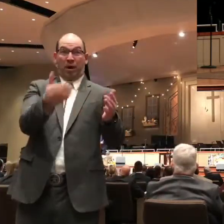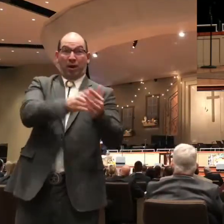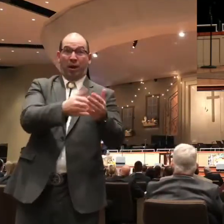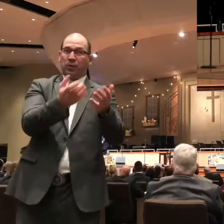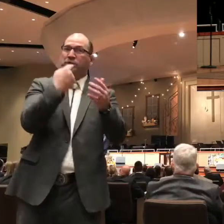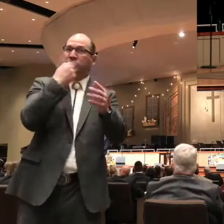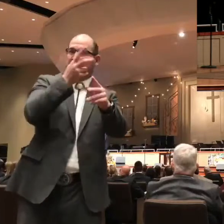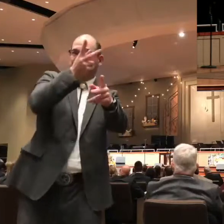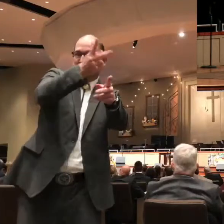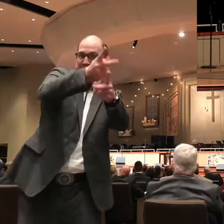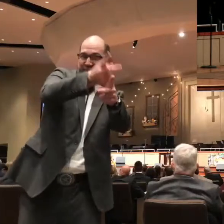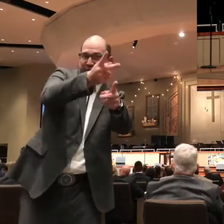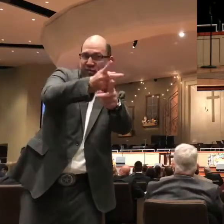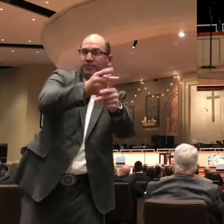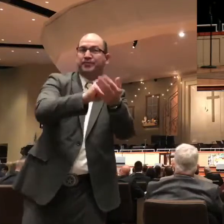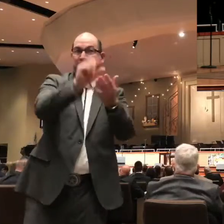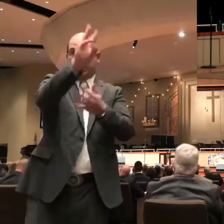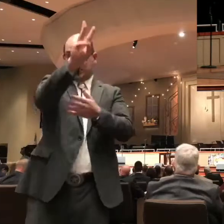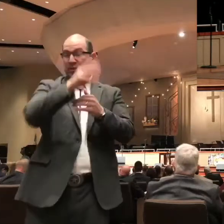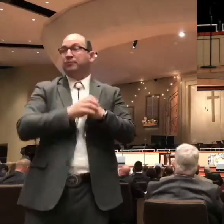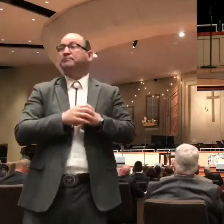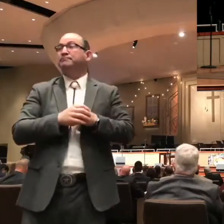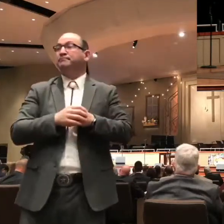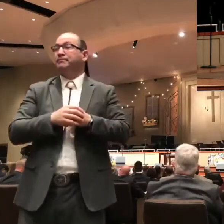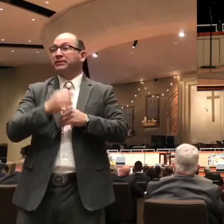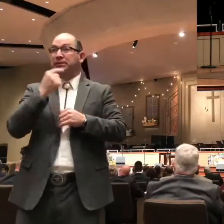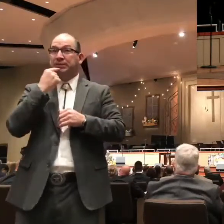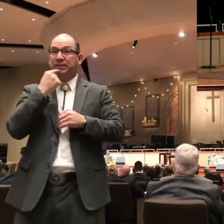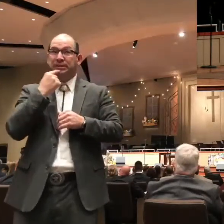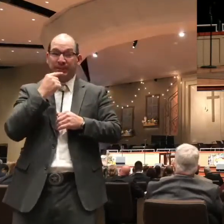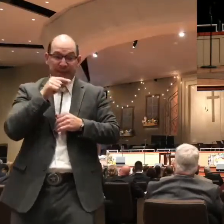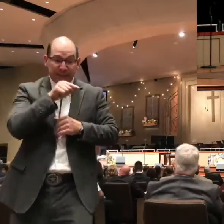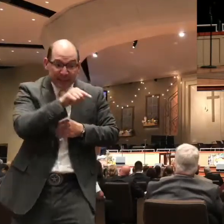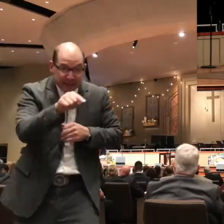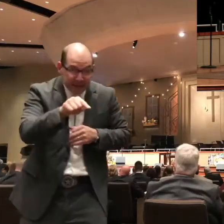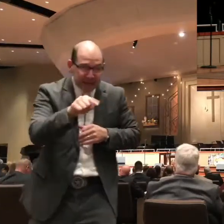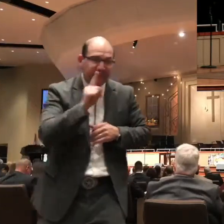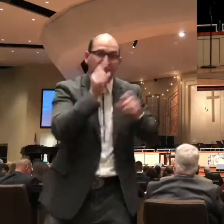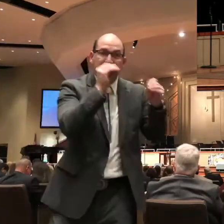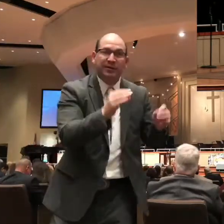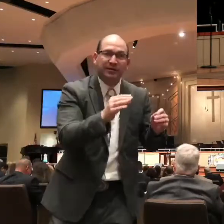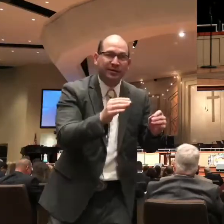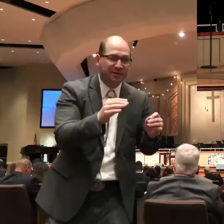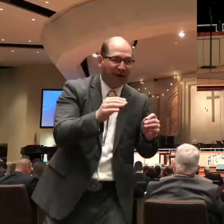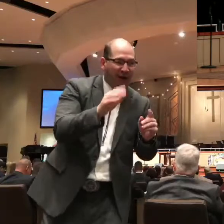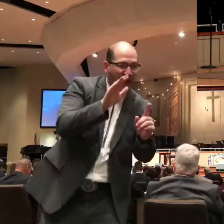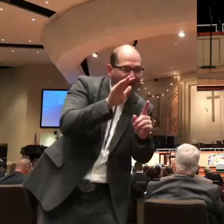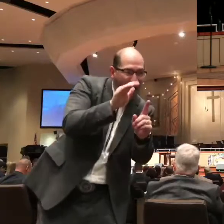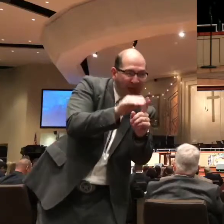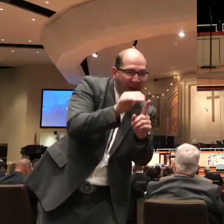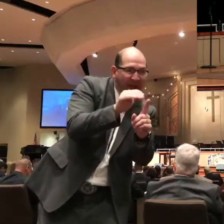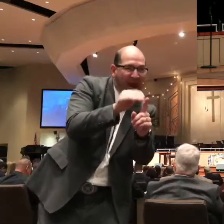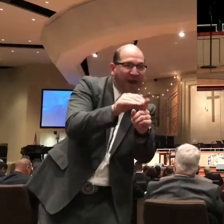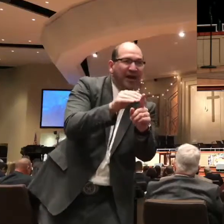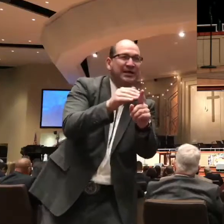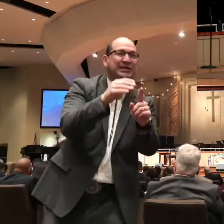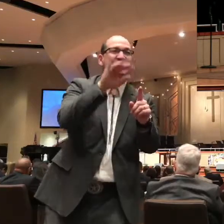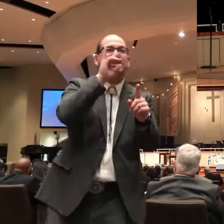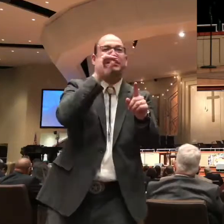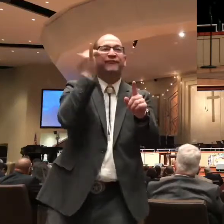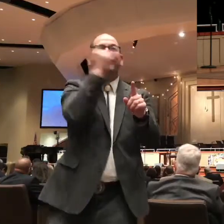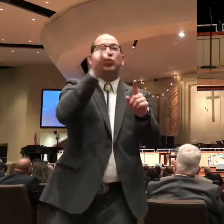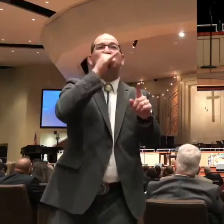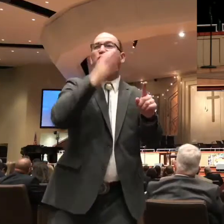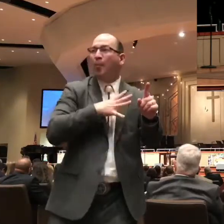carefully as we look at verse 6. Verse 6 says, they lead captive silly women laden with sins.